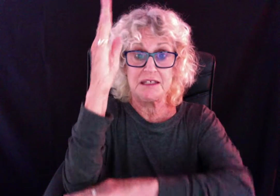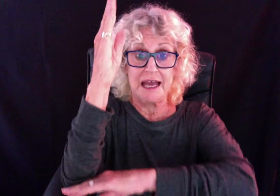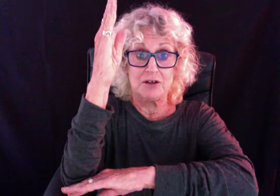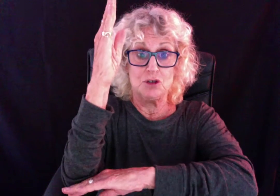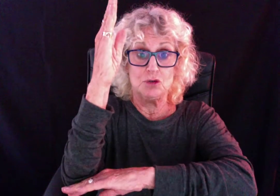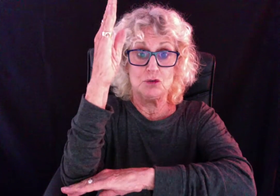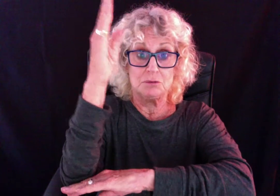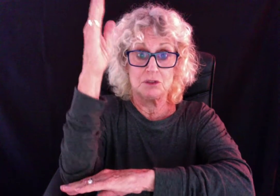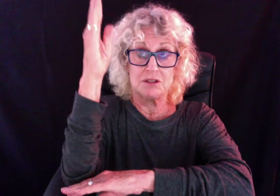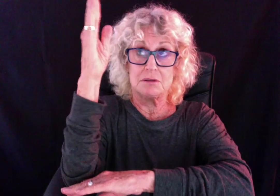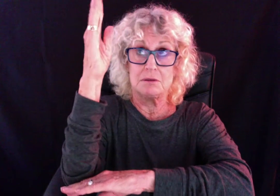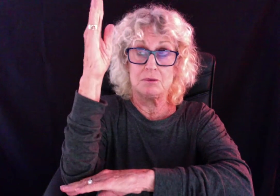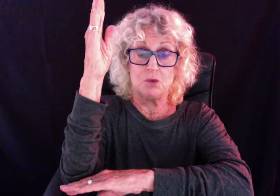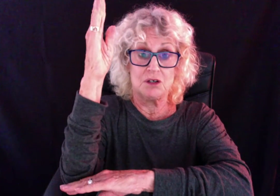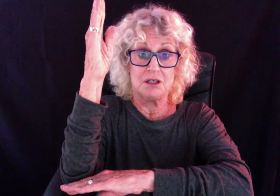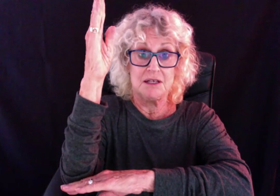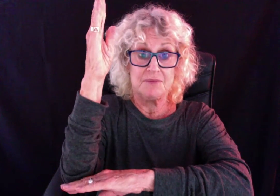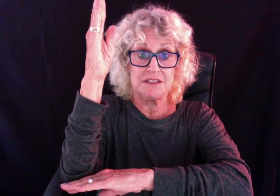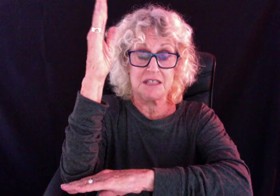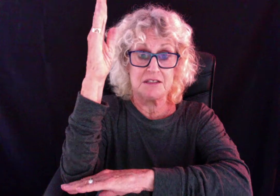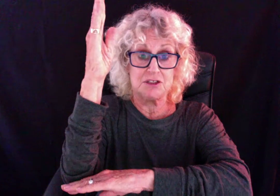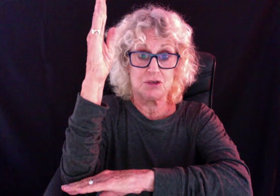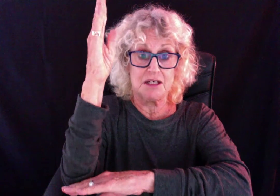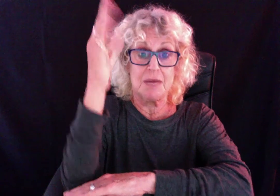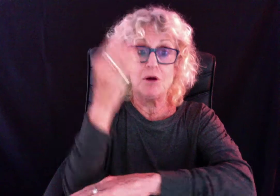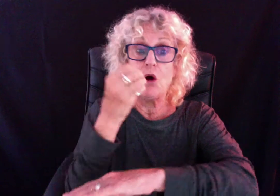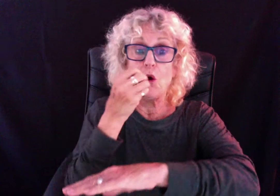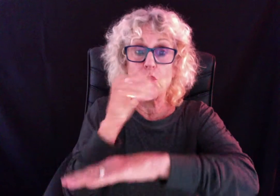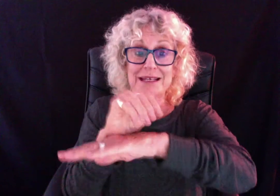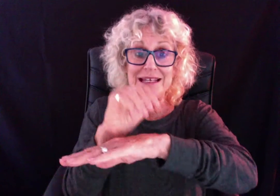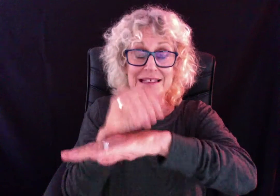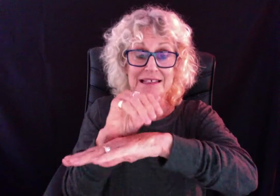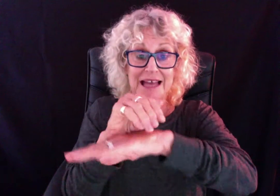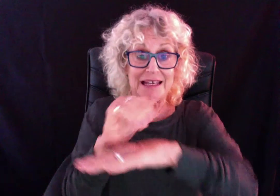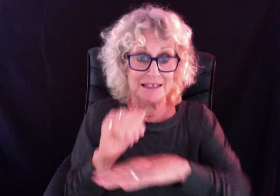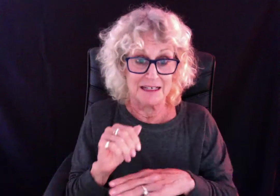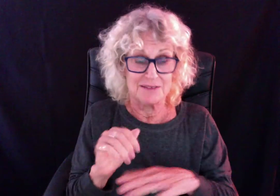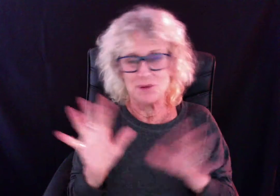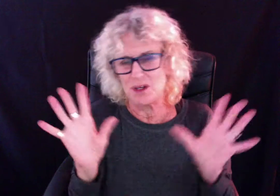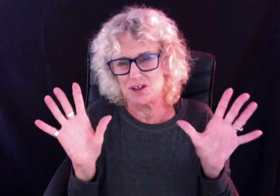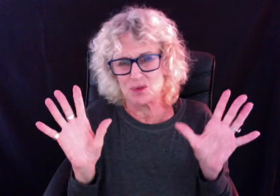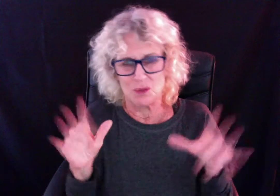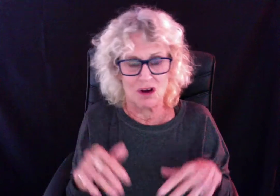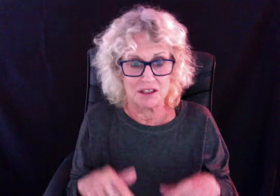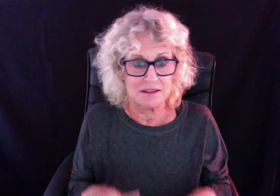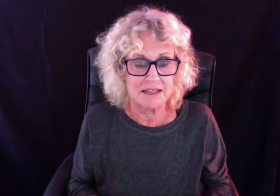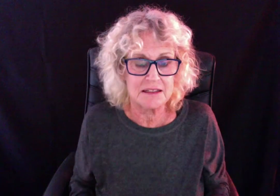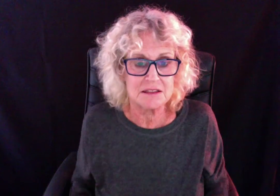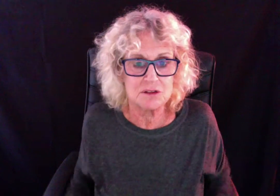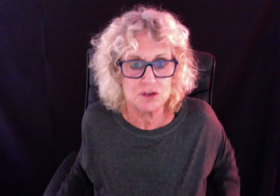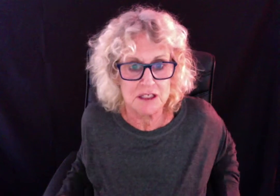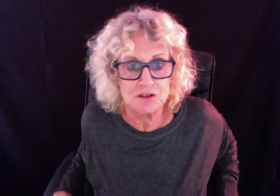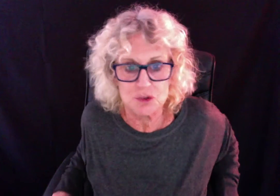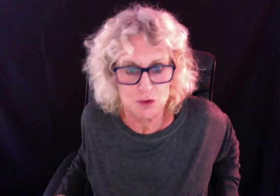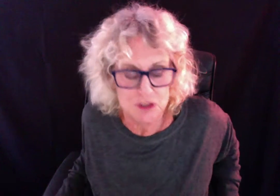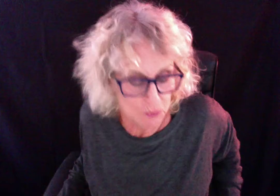at noon, where the sun is straight up, or we eat at night. Who cares what we call it? Those are English words, and we don't